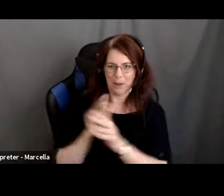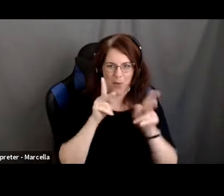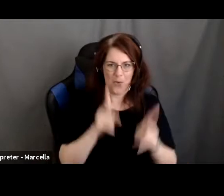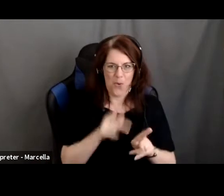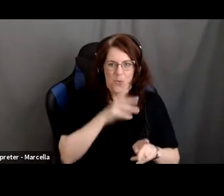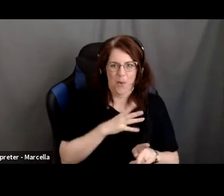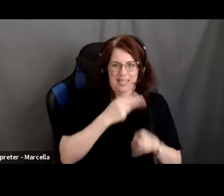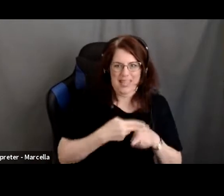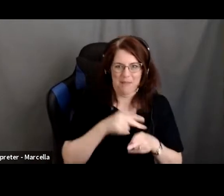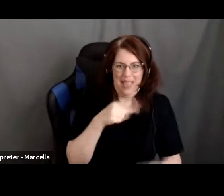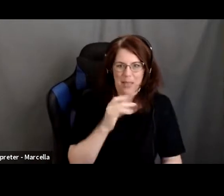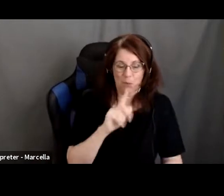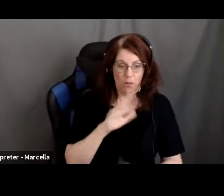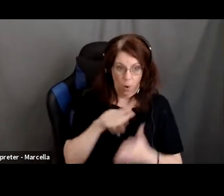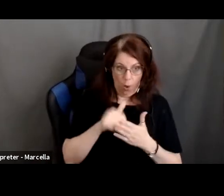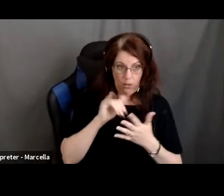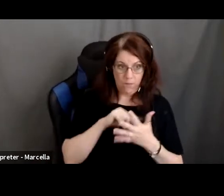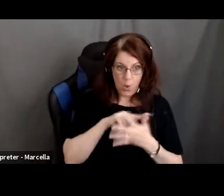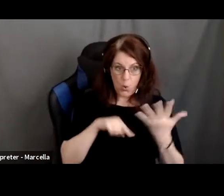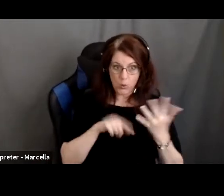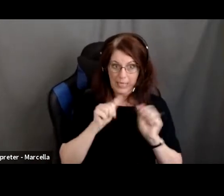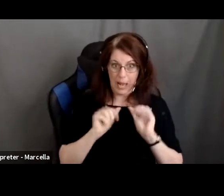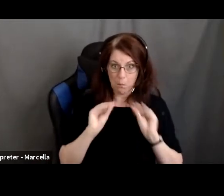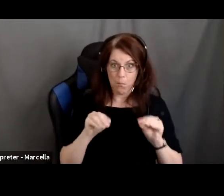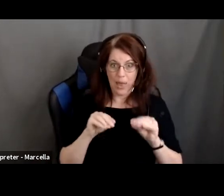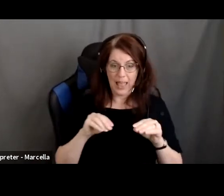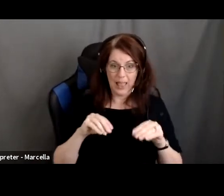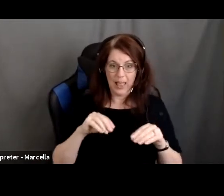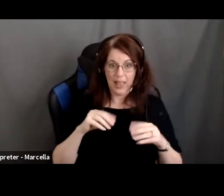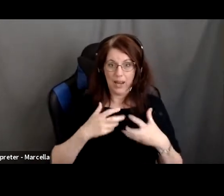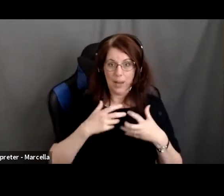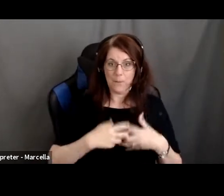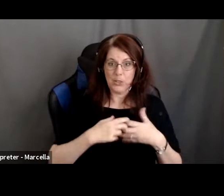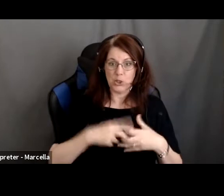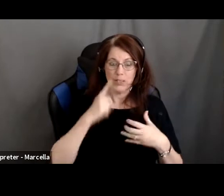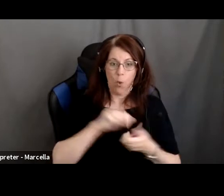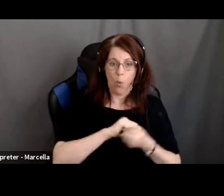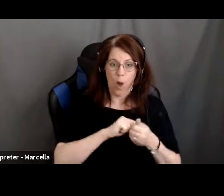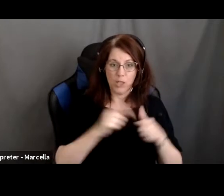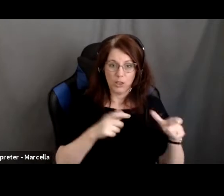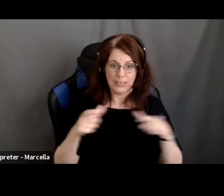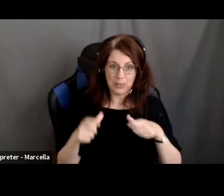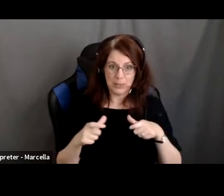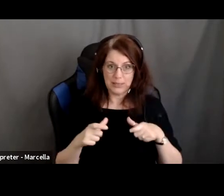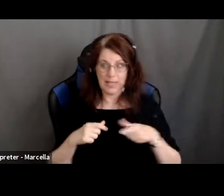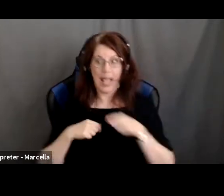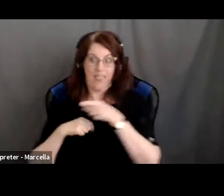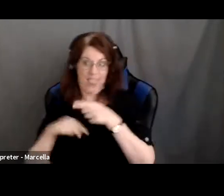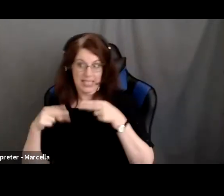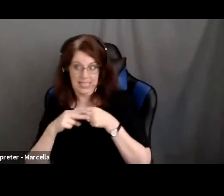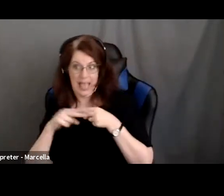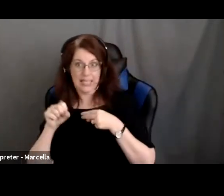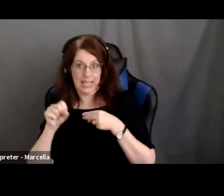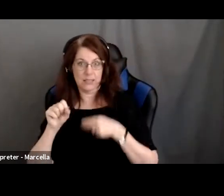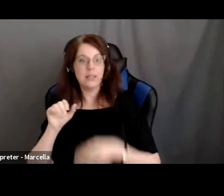Are all of these items dishwasher safe? The items on this slide, yes. The